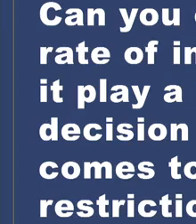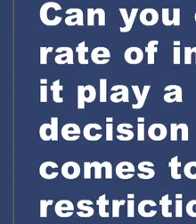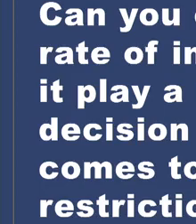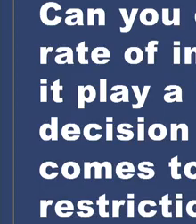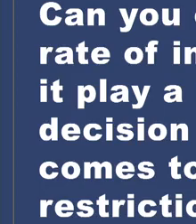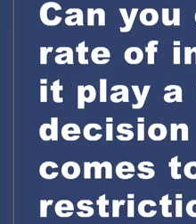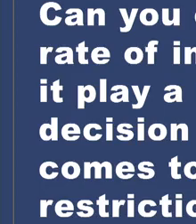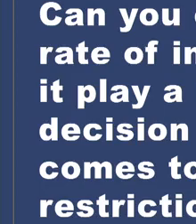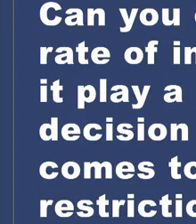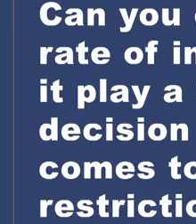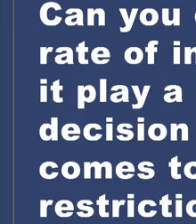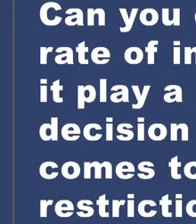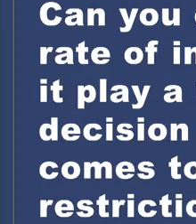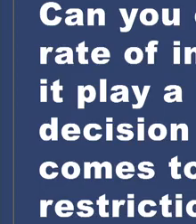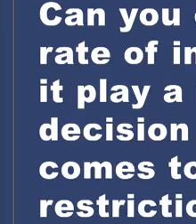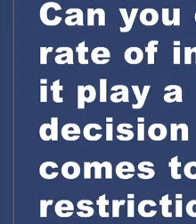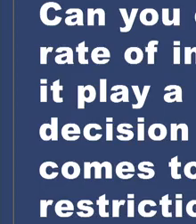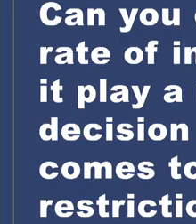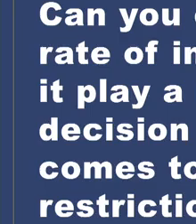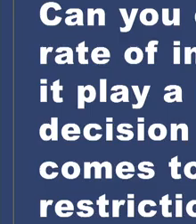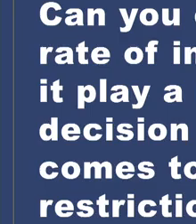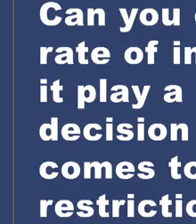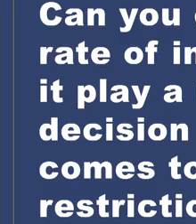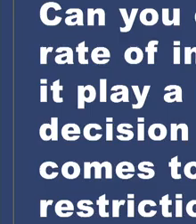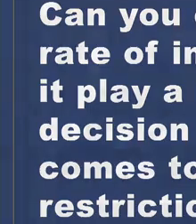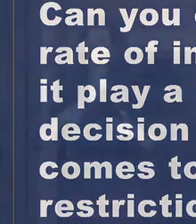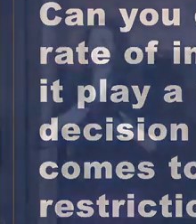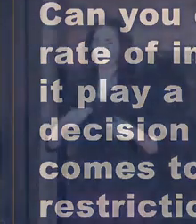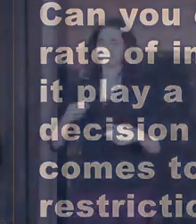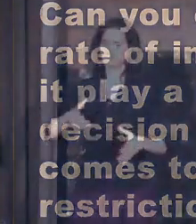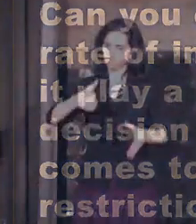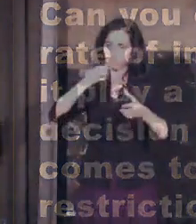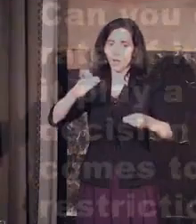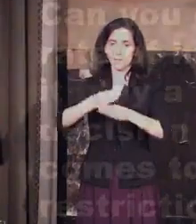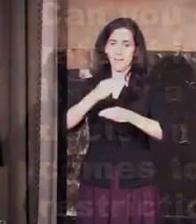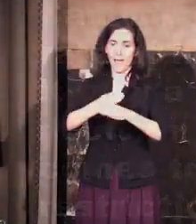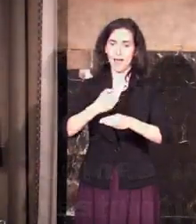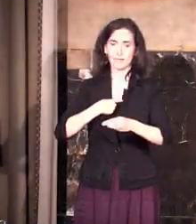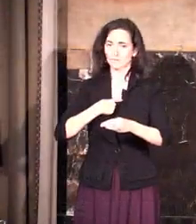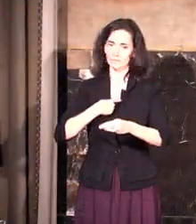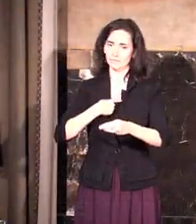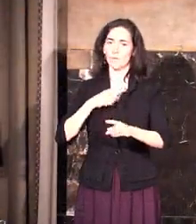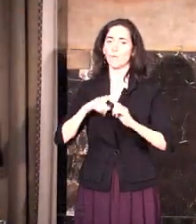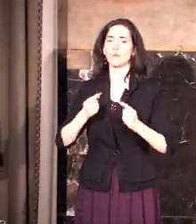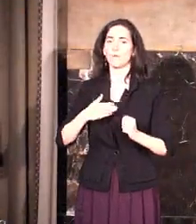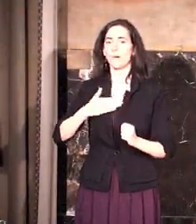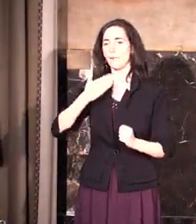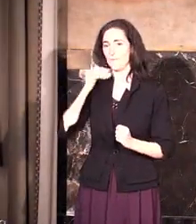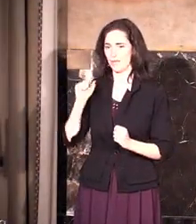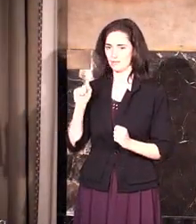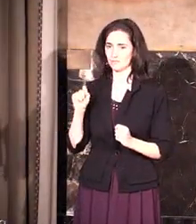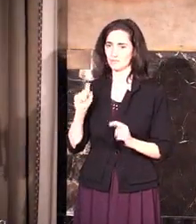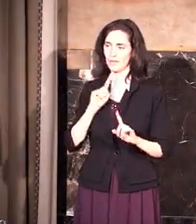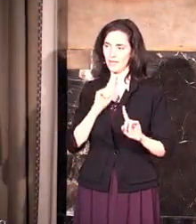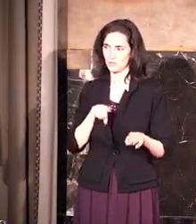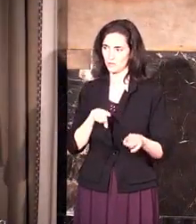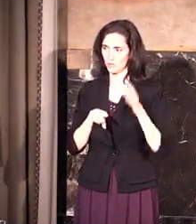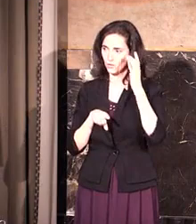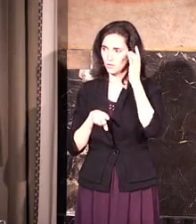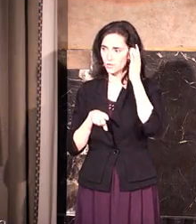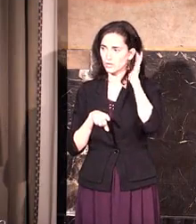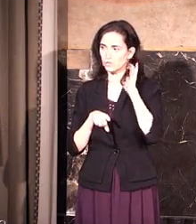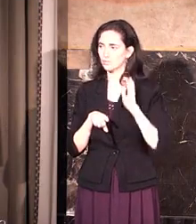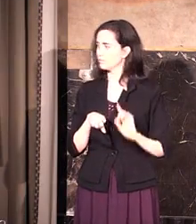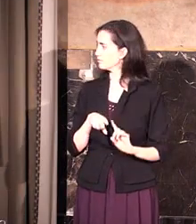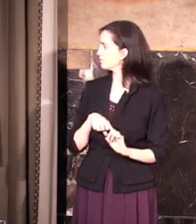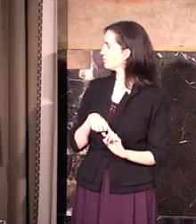limited understanding. So she's asking about or not, and it's a mathematical term that indicates how contagious an infectious